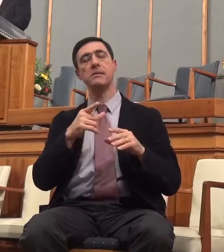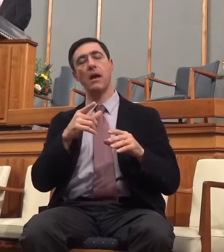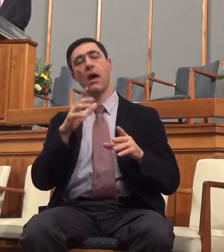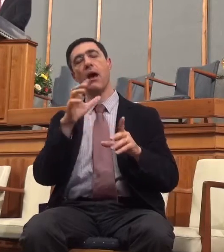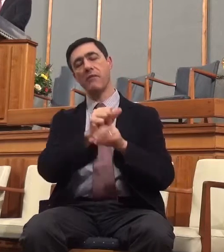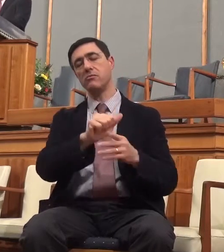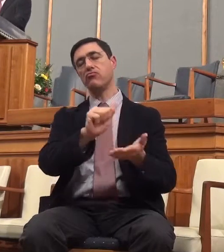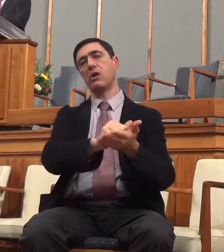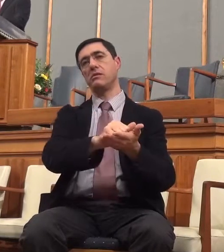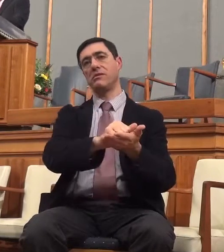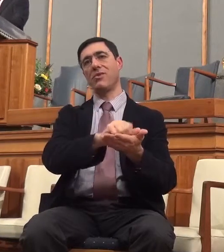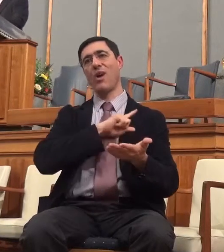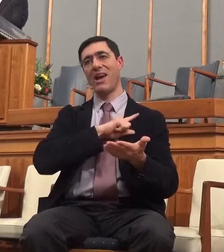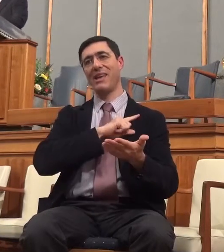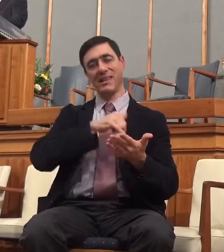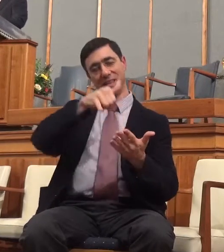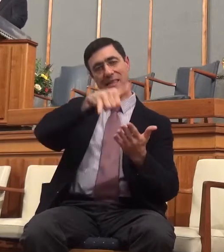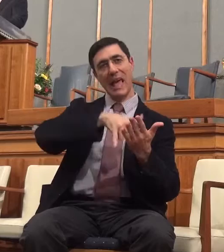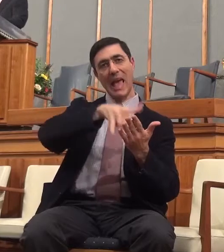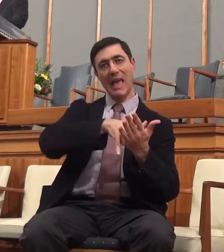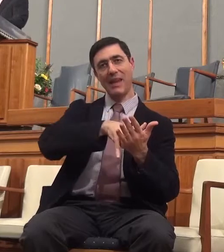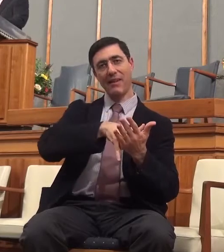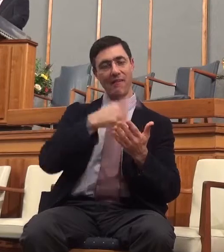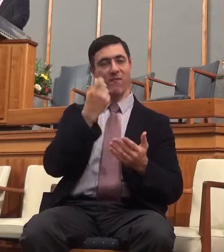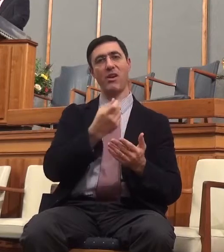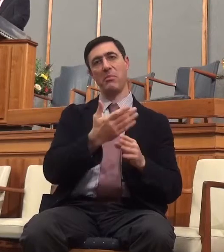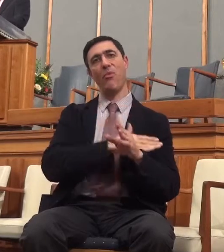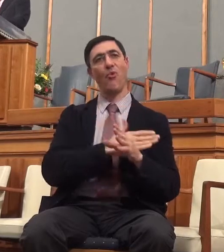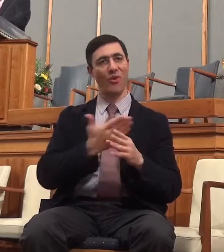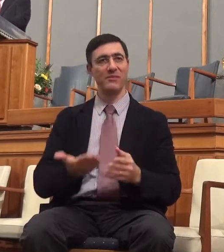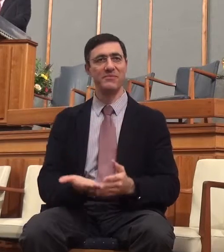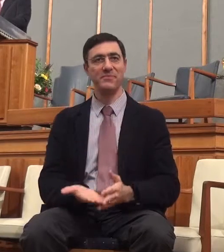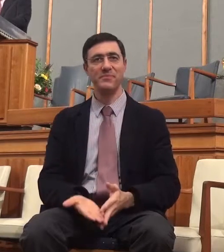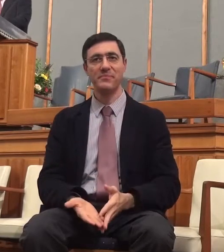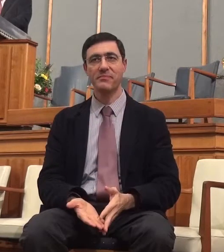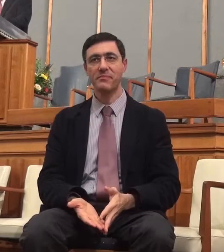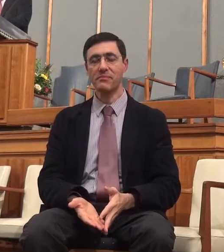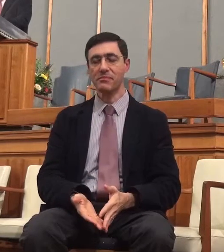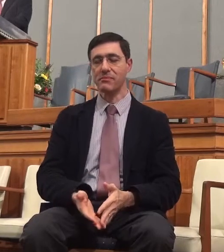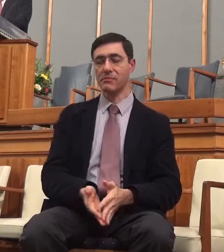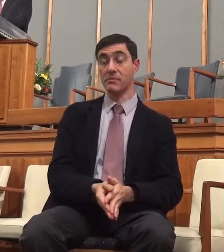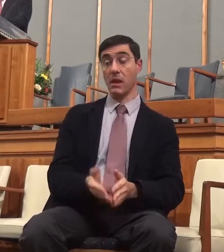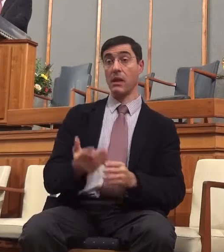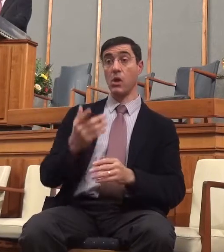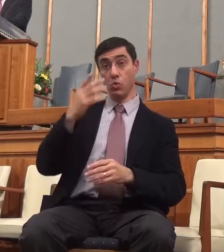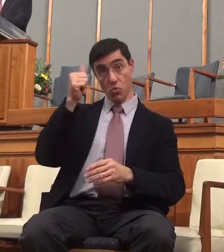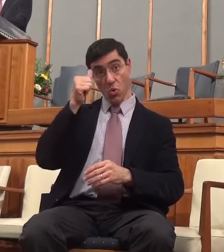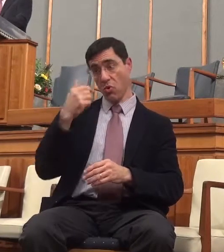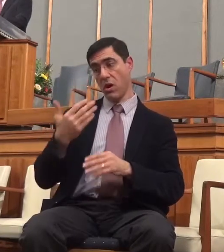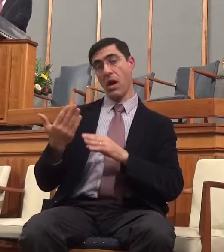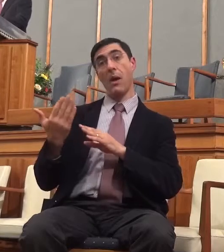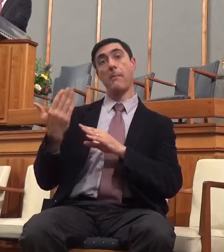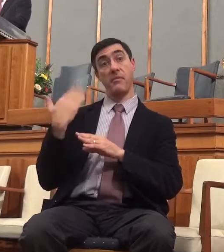this, well, about 10 years ago or less now, I suppose, because I had a heart rhythm problem. So I had to have it